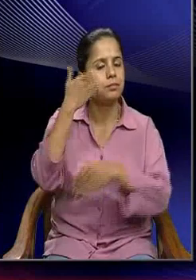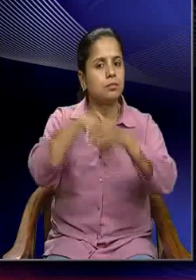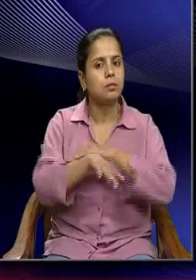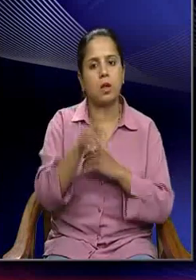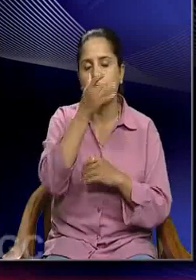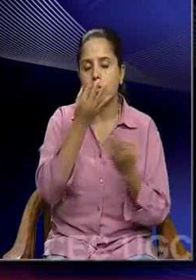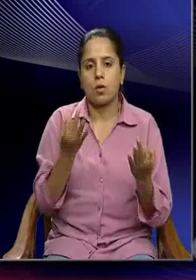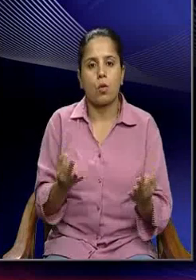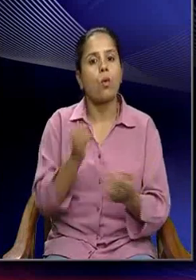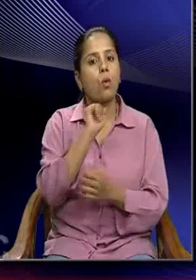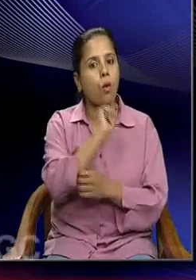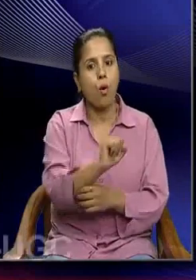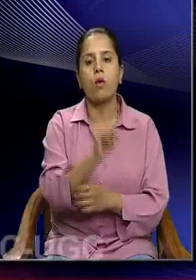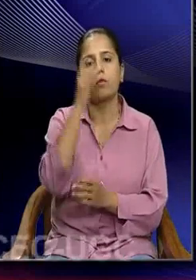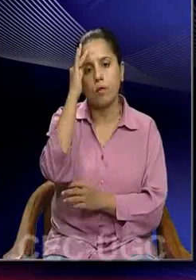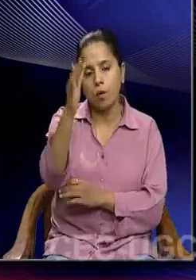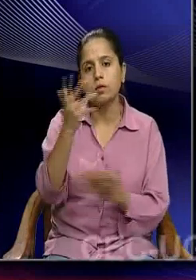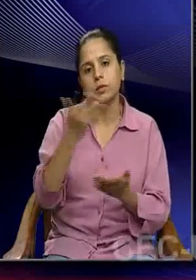yoga philosophy.